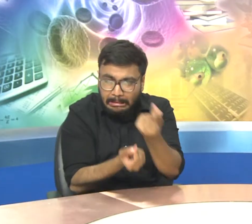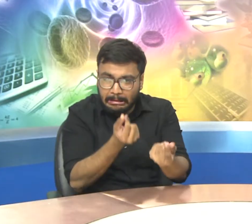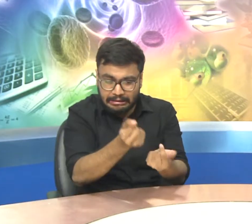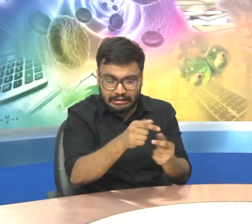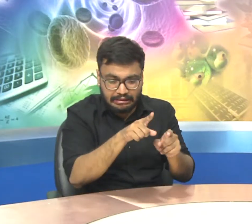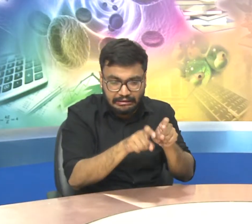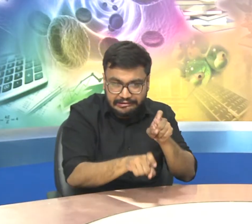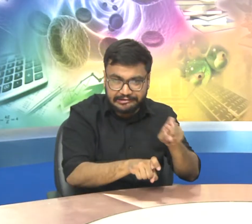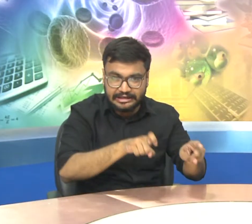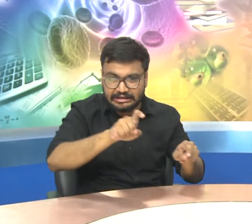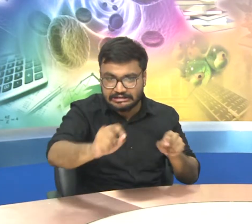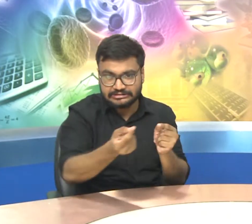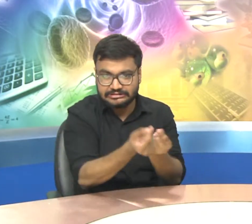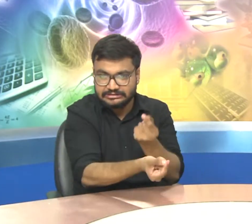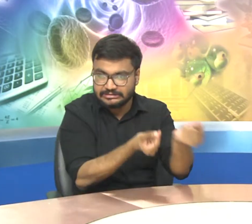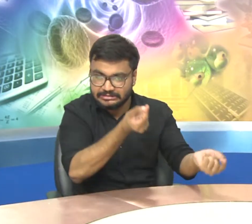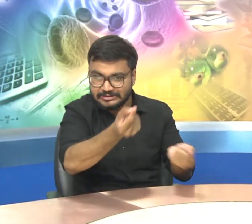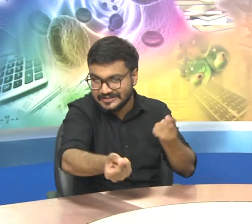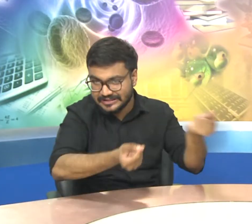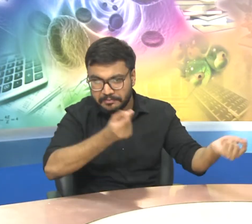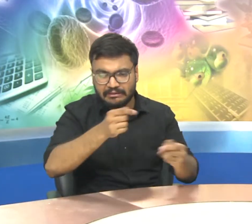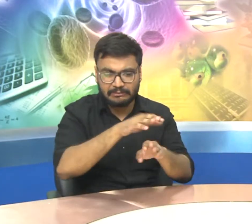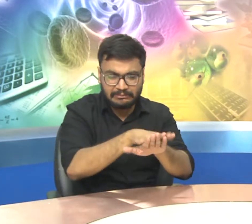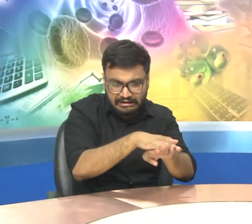Very few organisms can survive here.